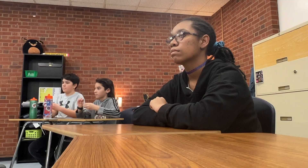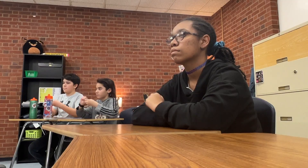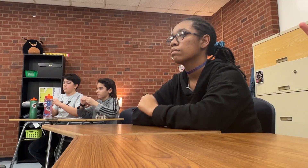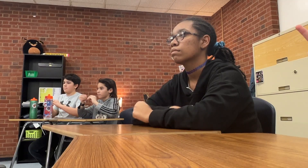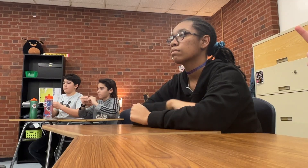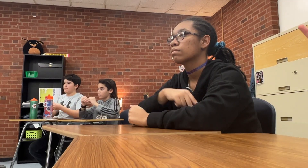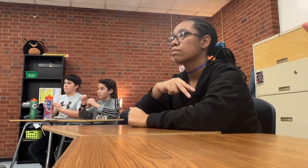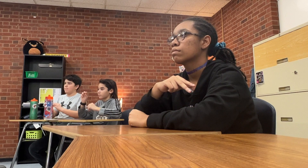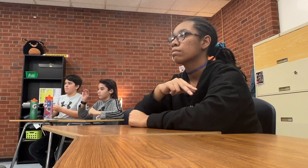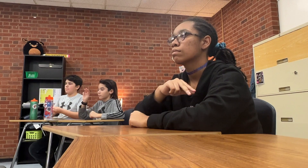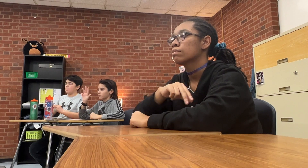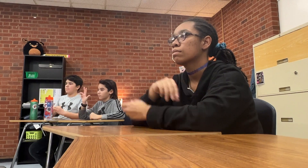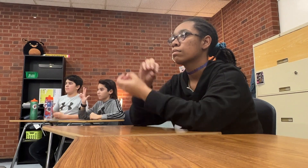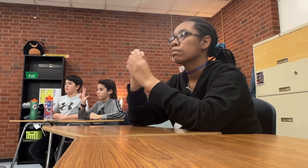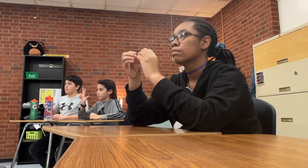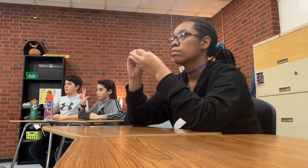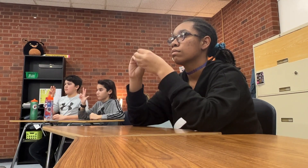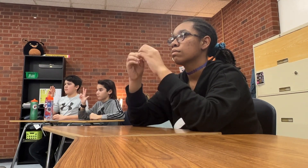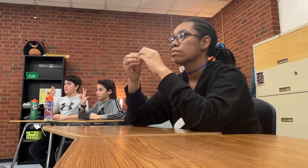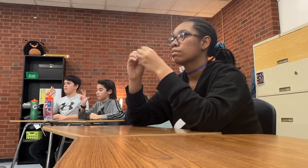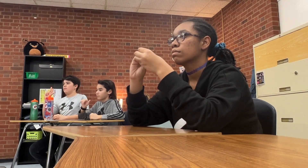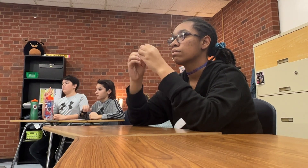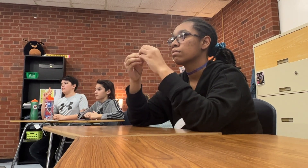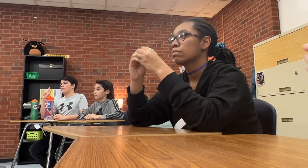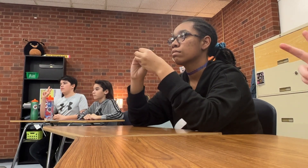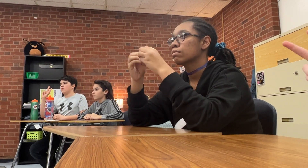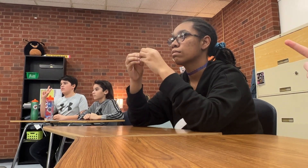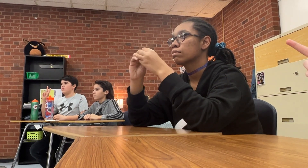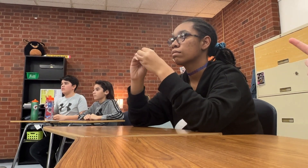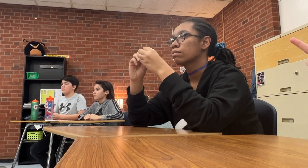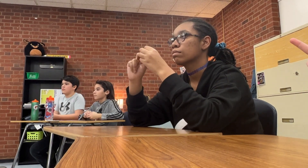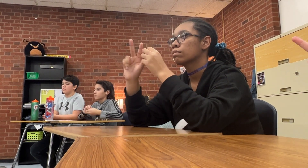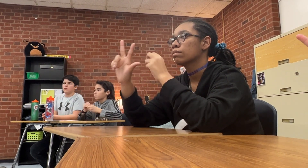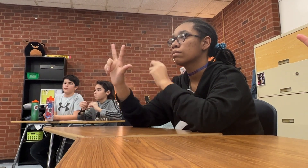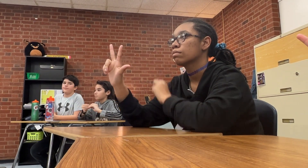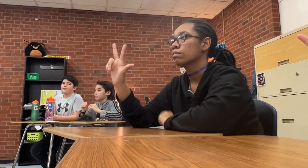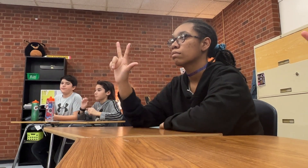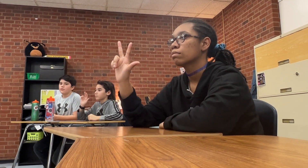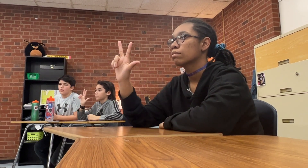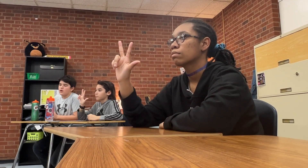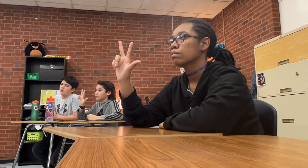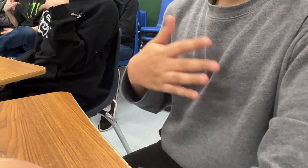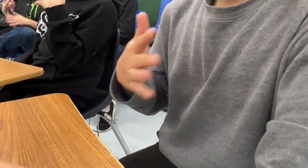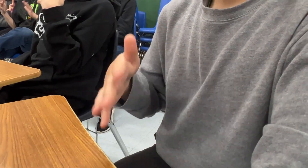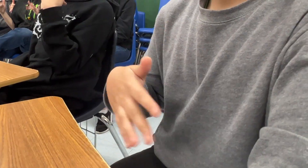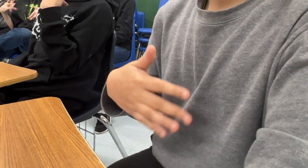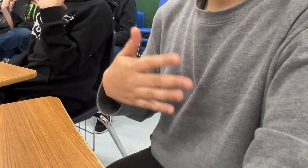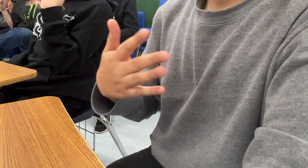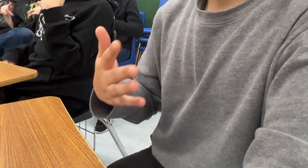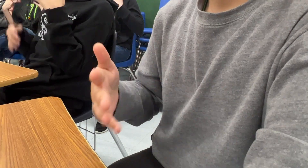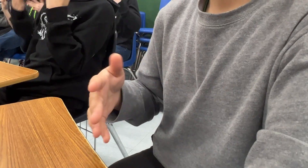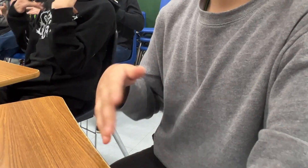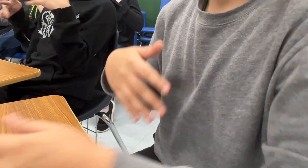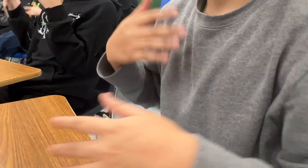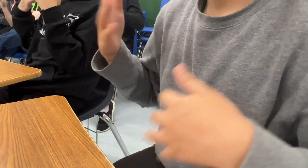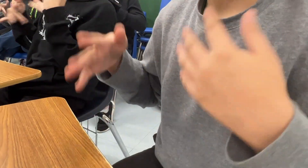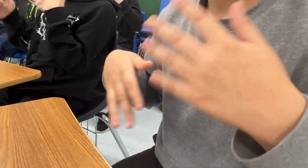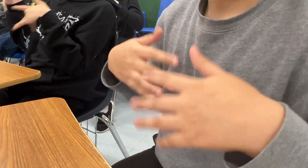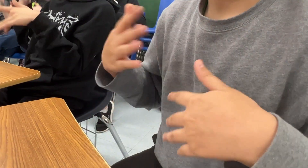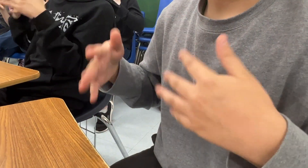But with sign language you can just see how motivated they are to reach out to people and I really like that. So I think that they're the